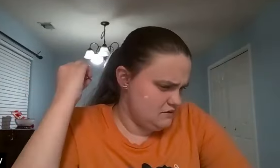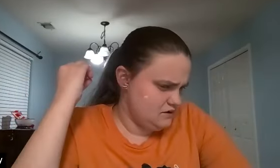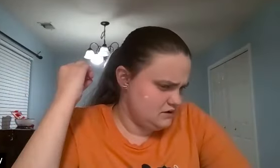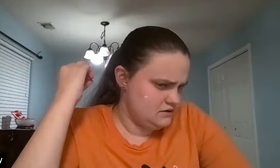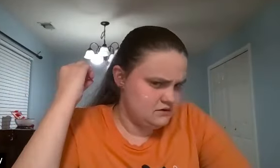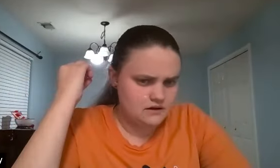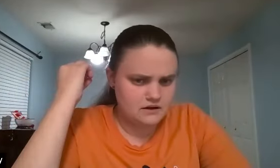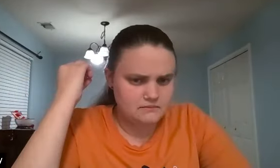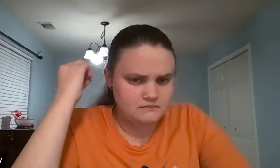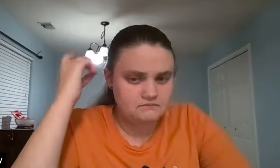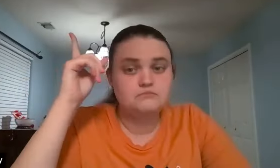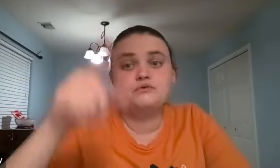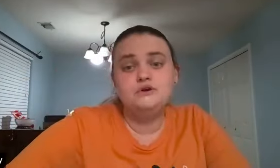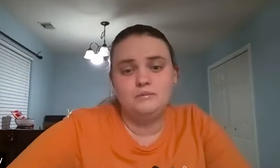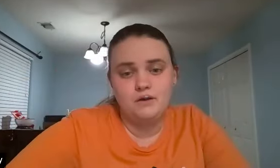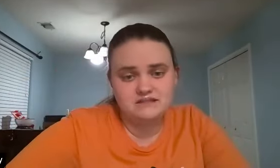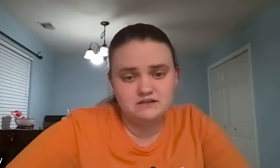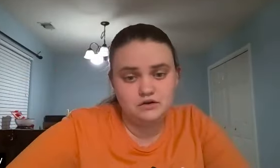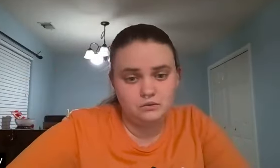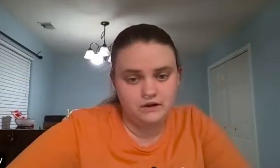so. Broom. Oh, that's a good one.